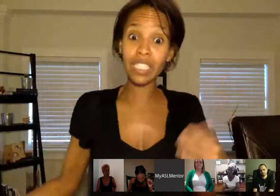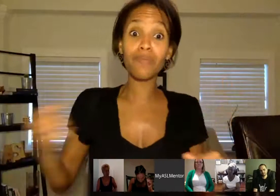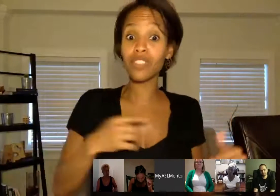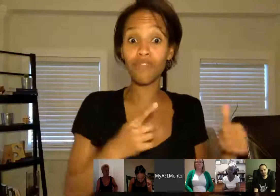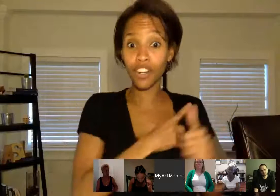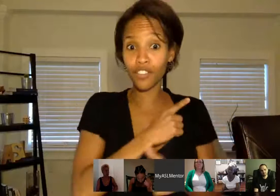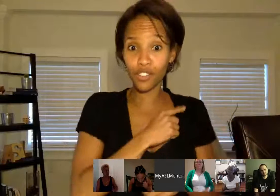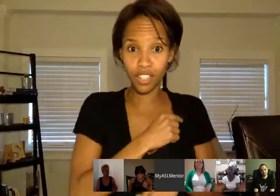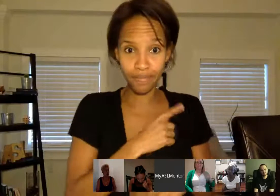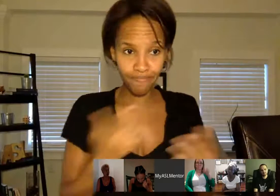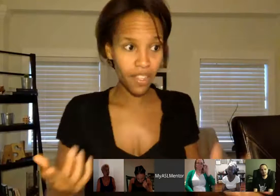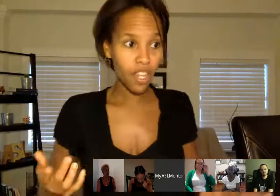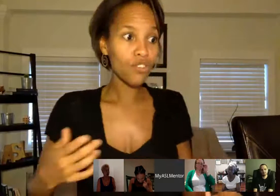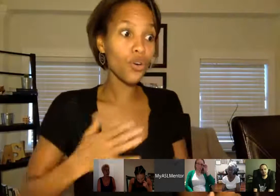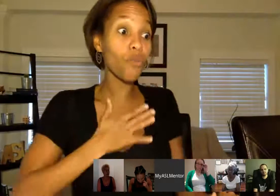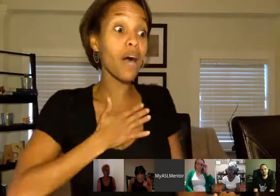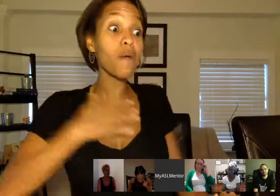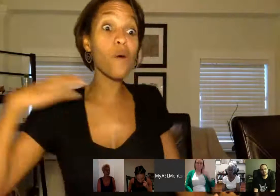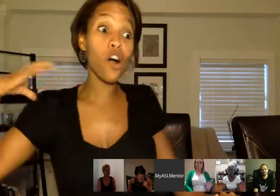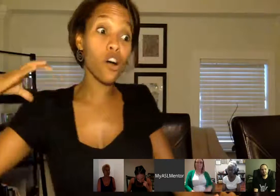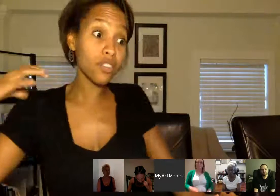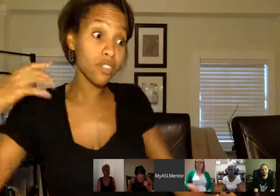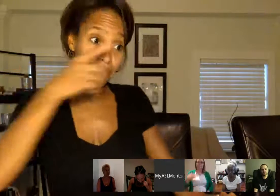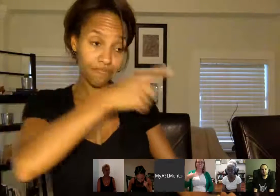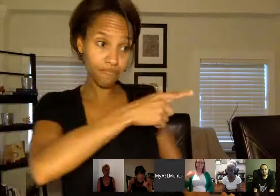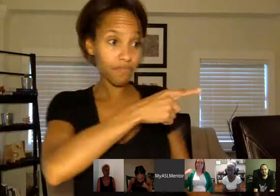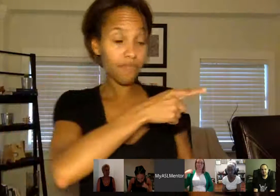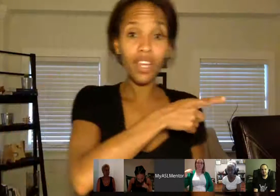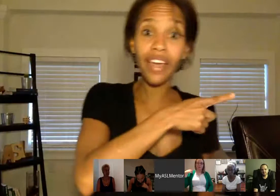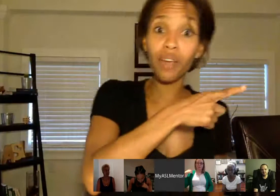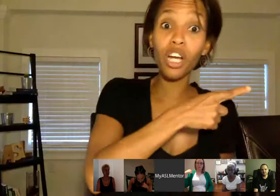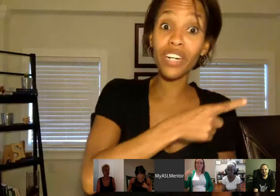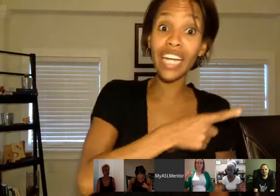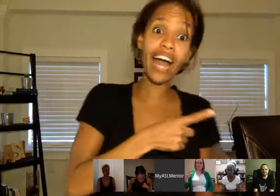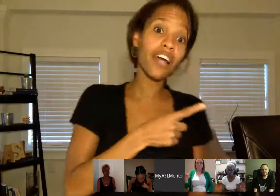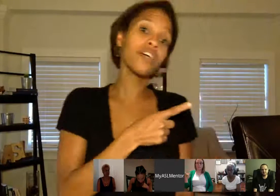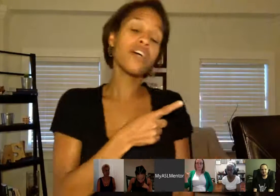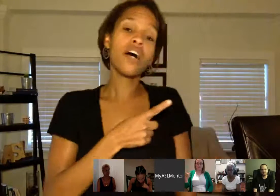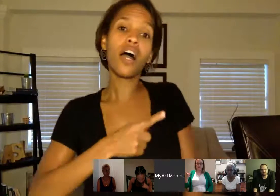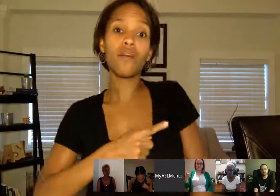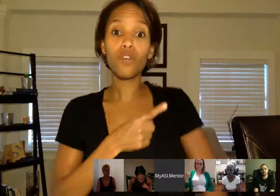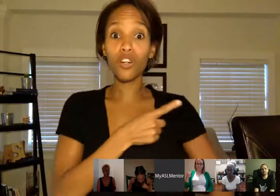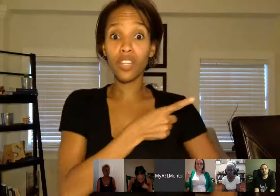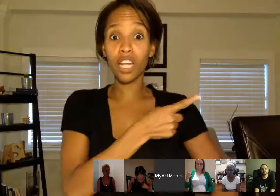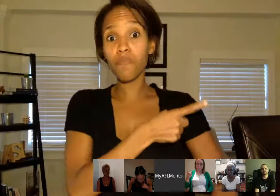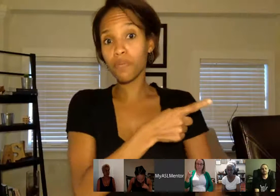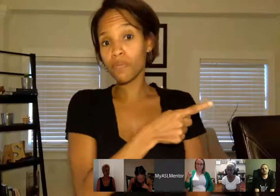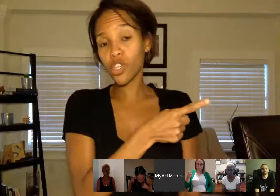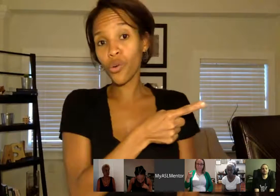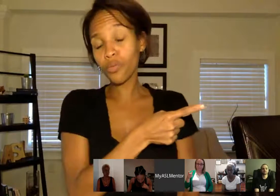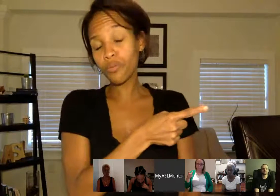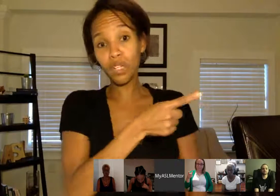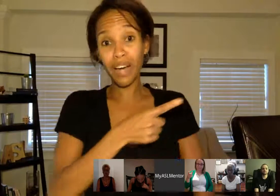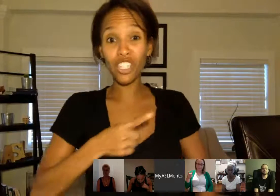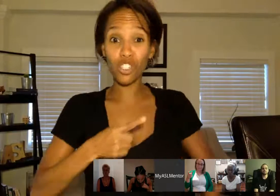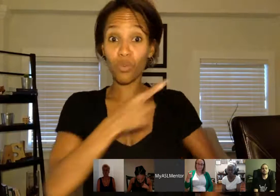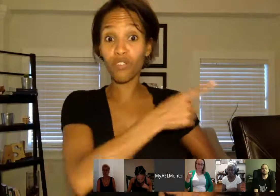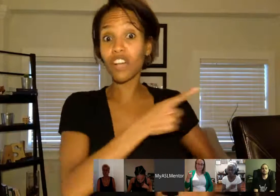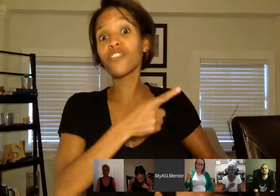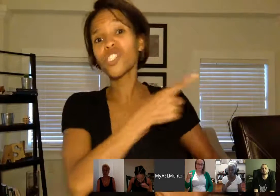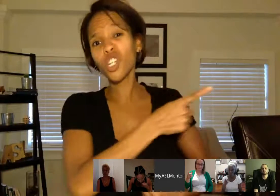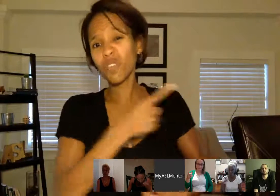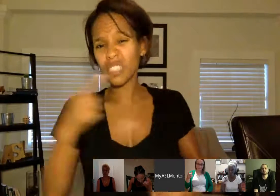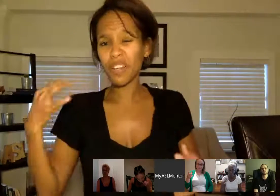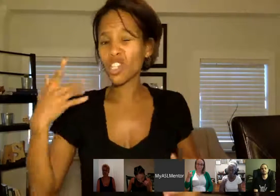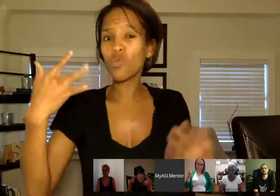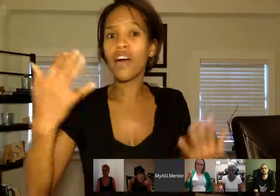words, and sometimes it's the very first thing. So my boss, and we already had her set up, so we might just